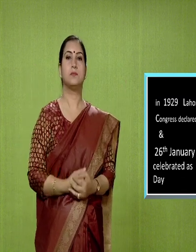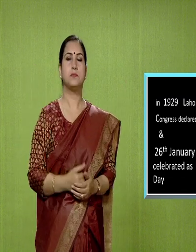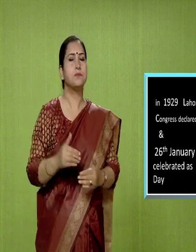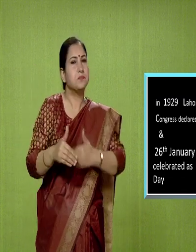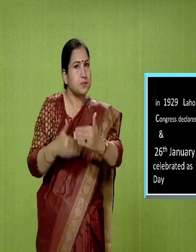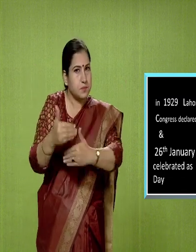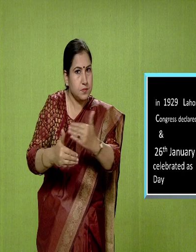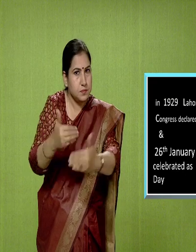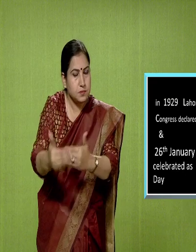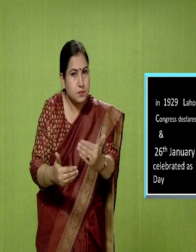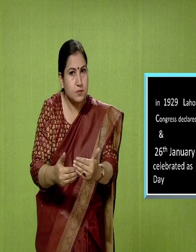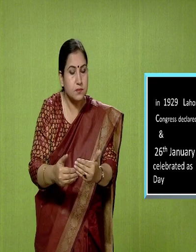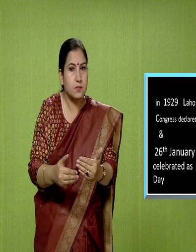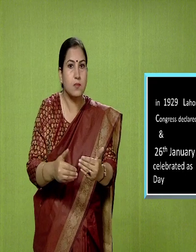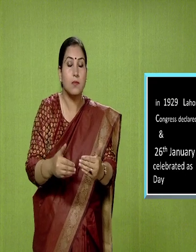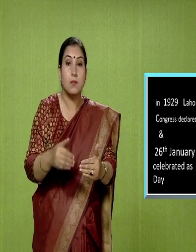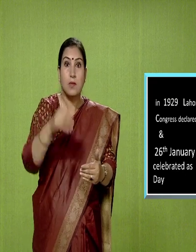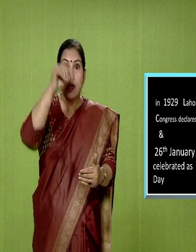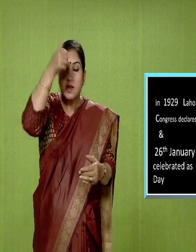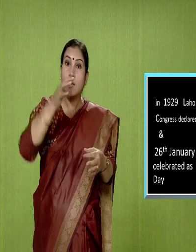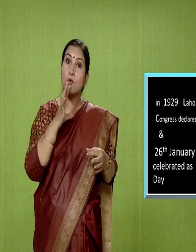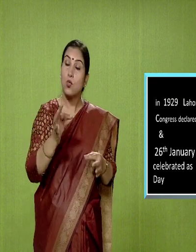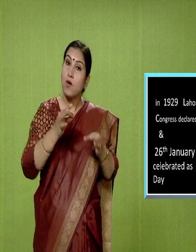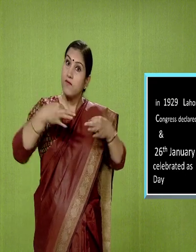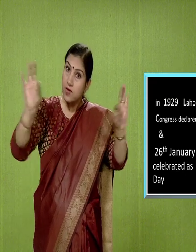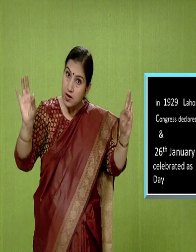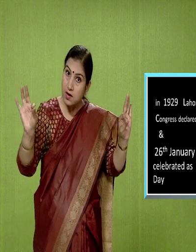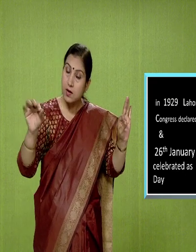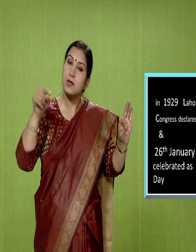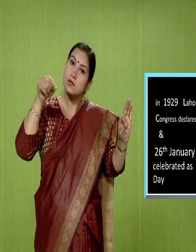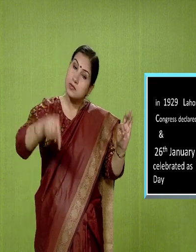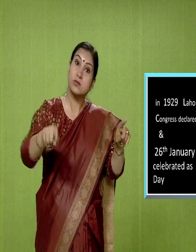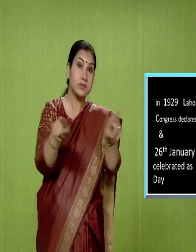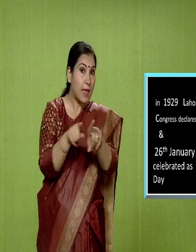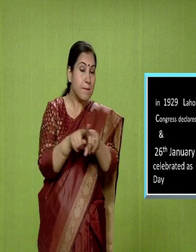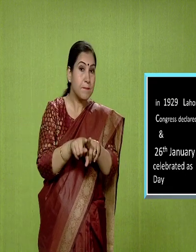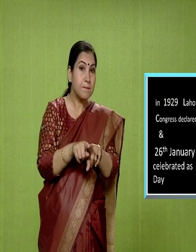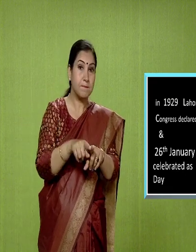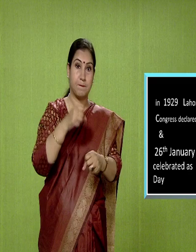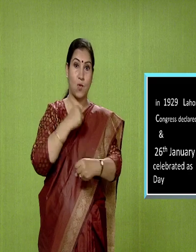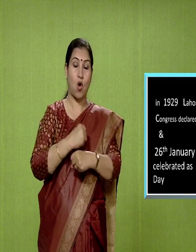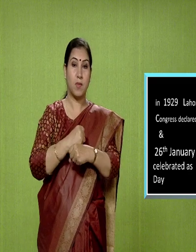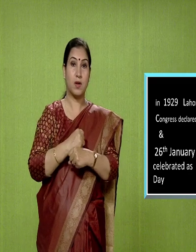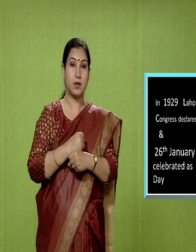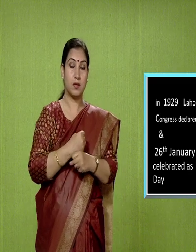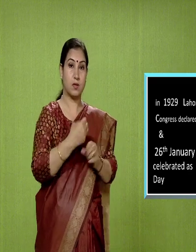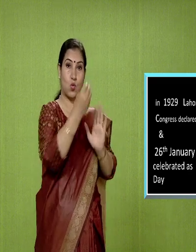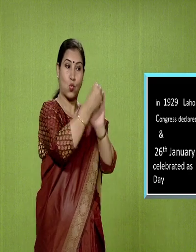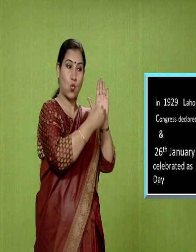And later, when India became free, the Constitution of India was adopted on the